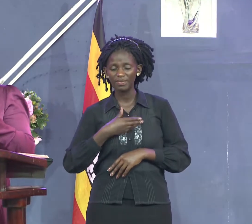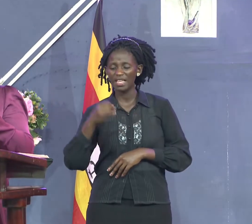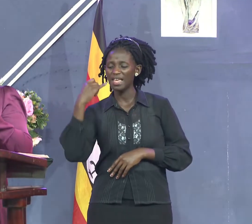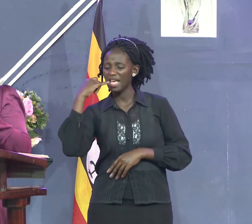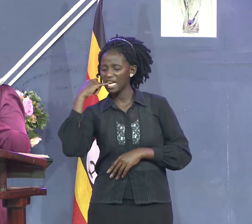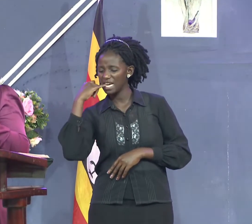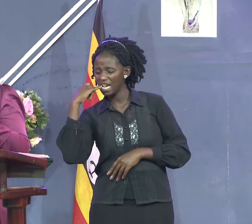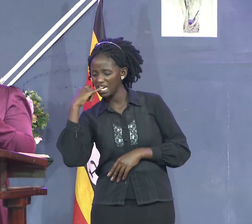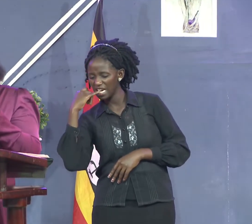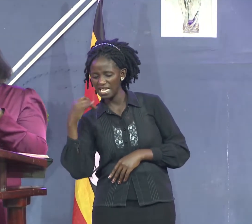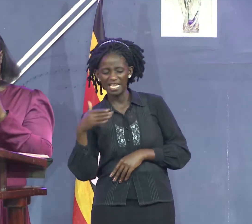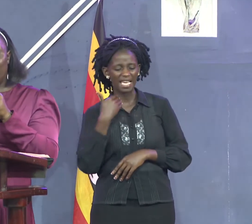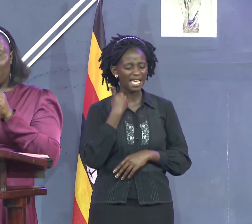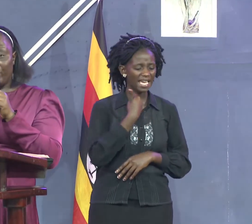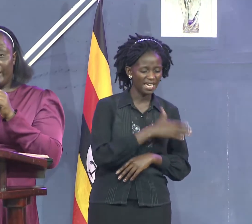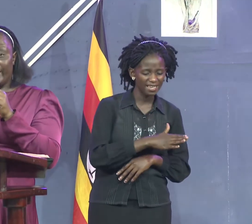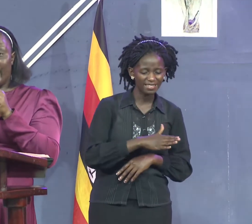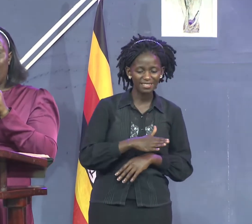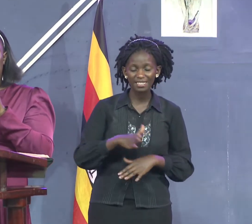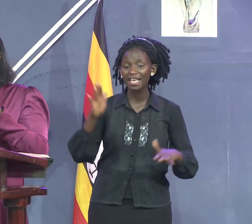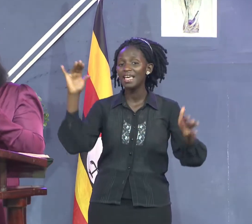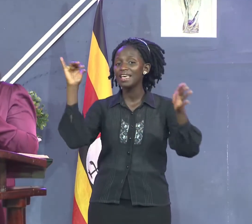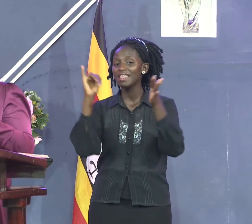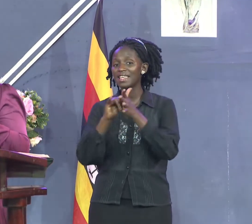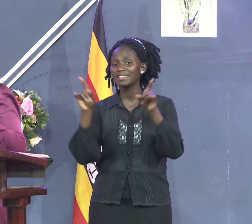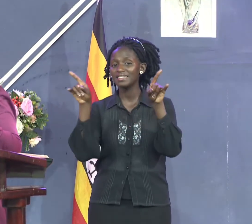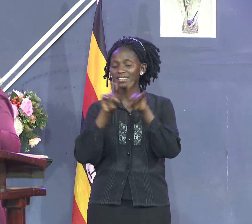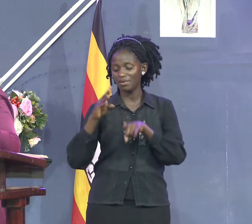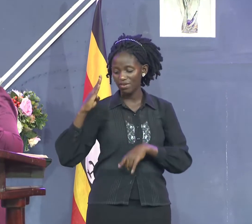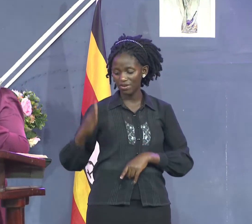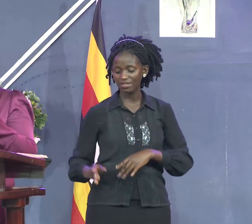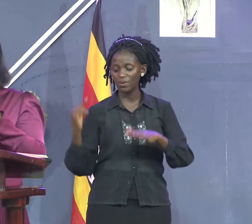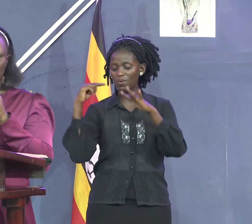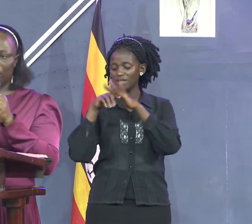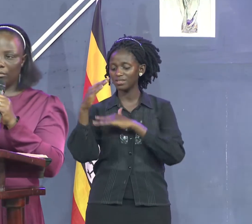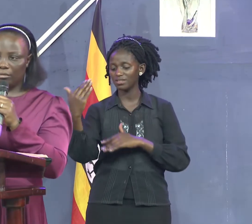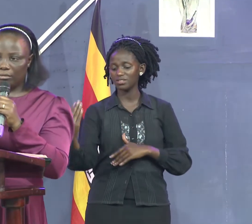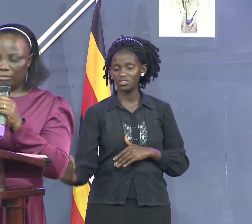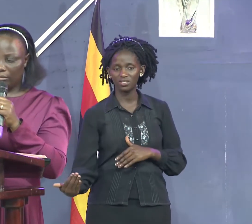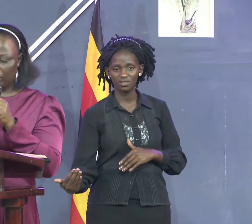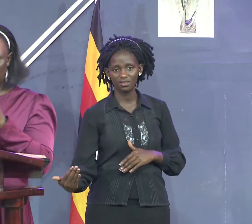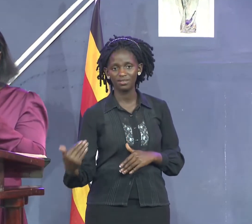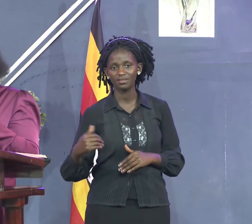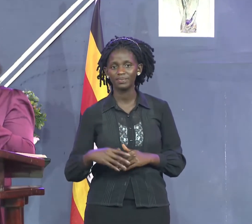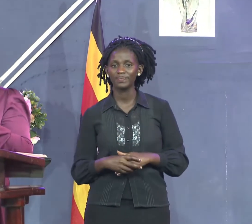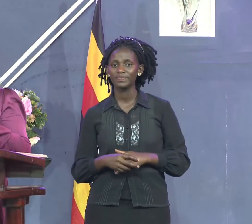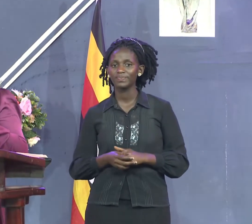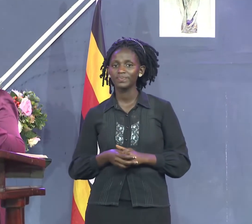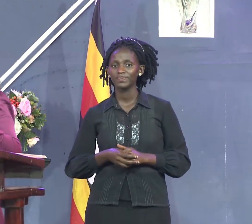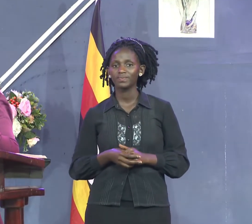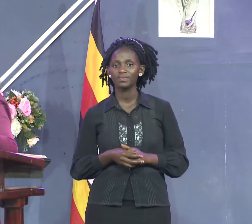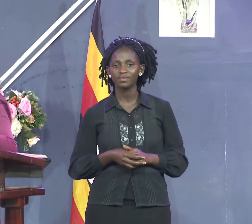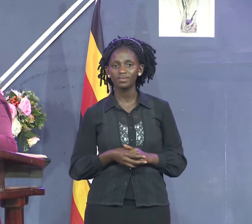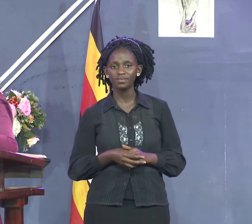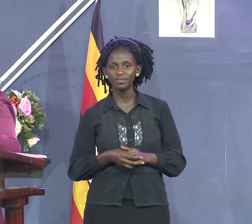Buja buchai echo chechigendo kuingira muwanabo. Every other time you open up your mouth and it's